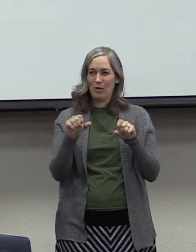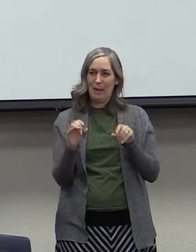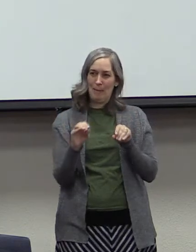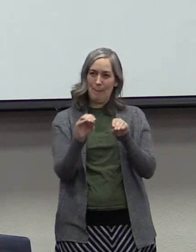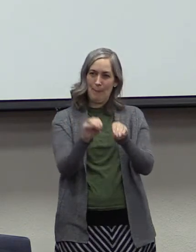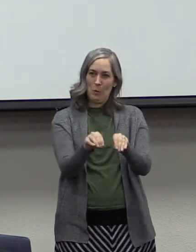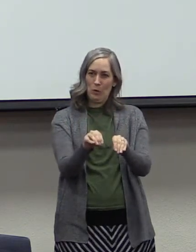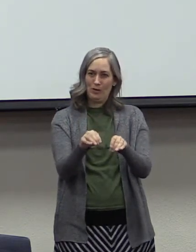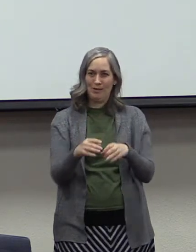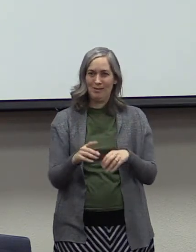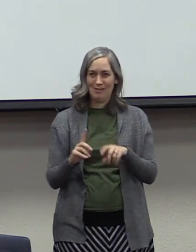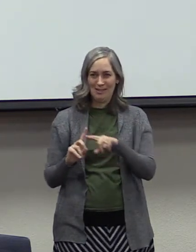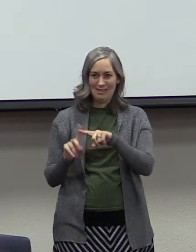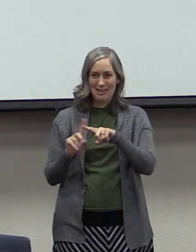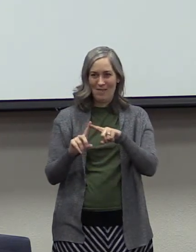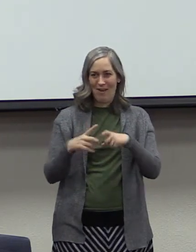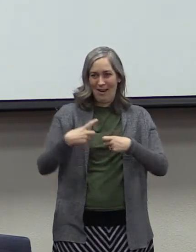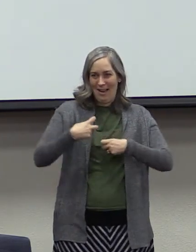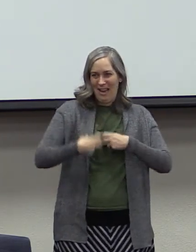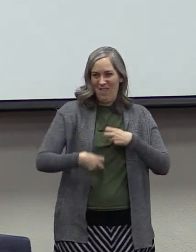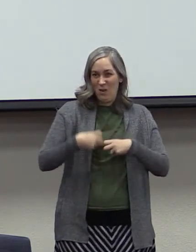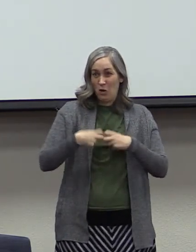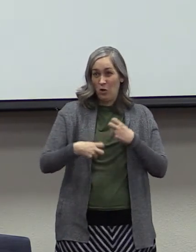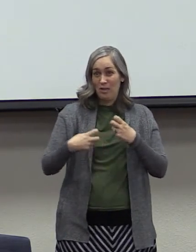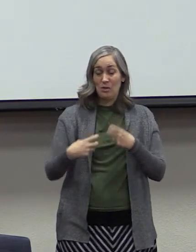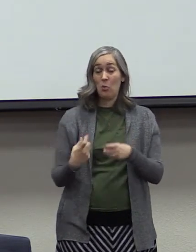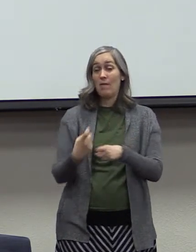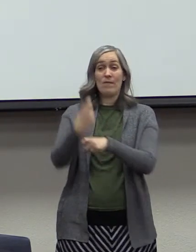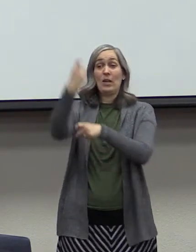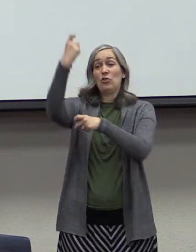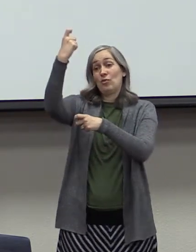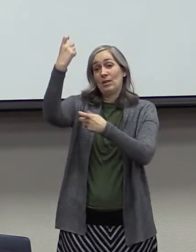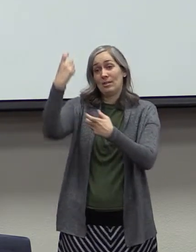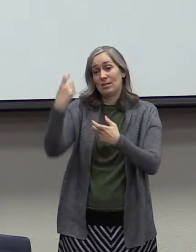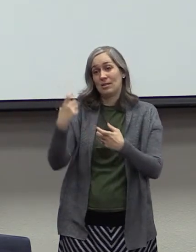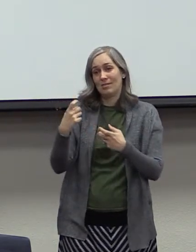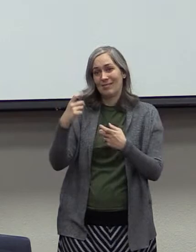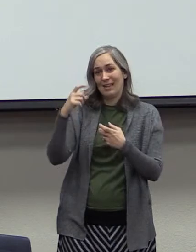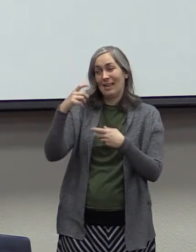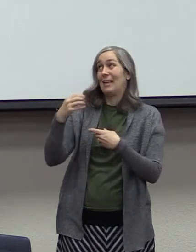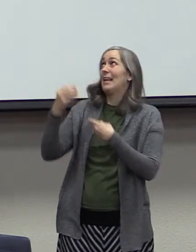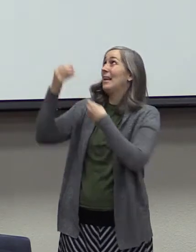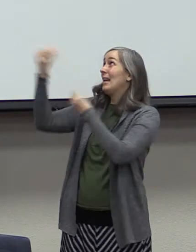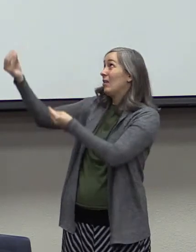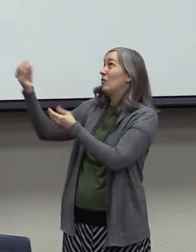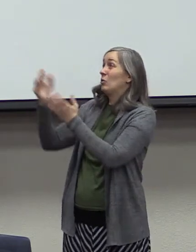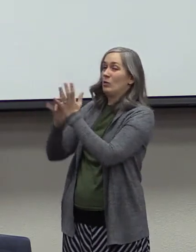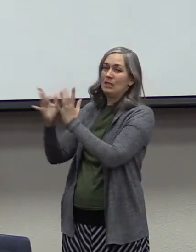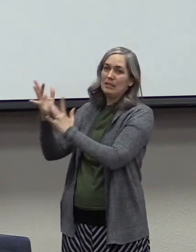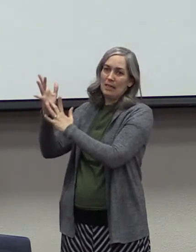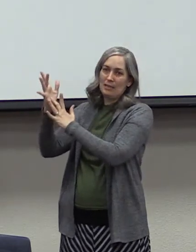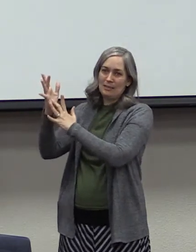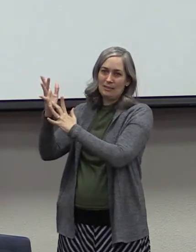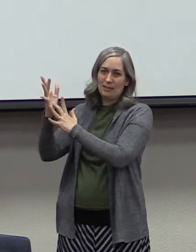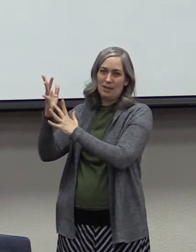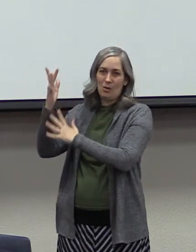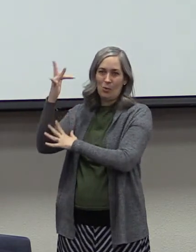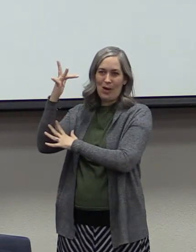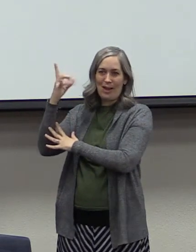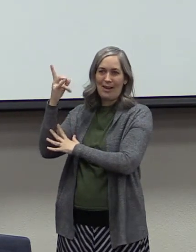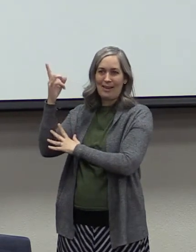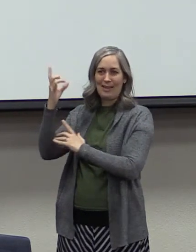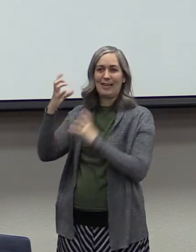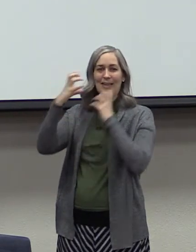persuasions, difficulties, triumphs. We should be giving those to Jesus because He